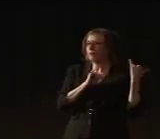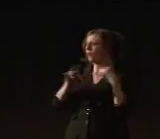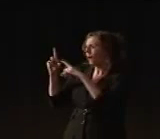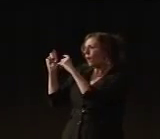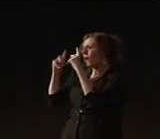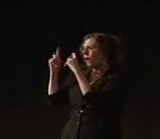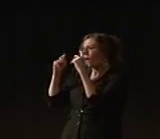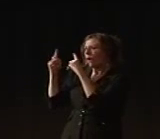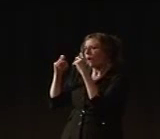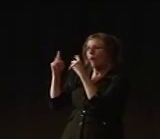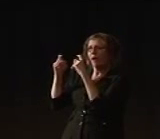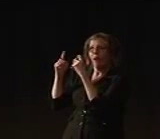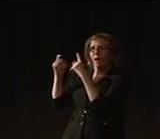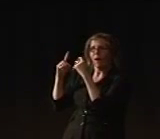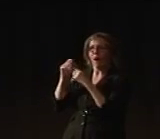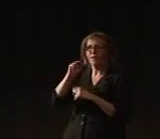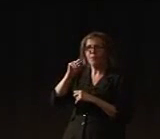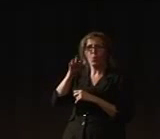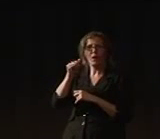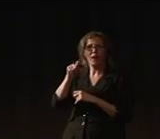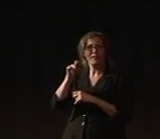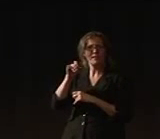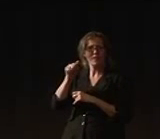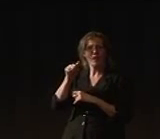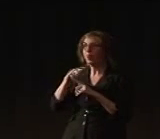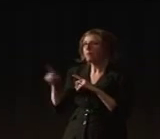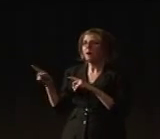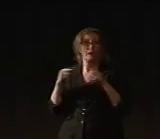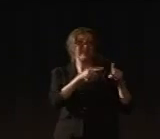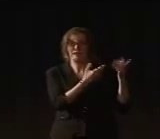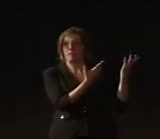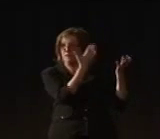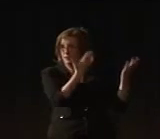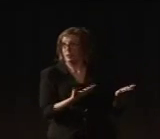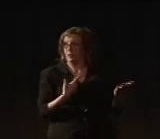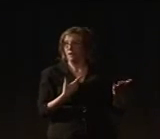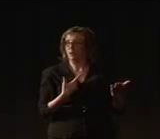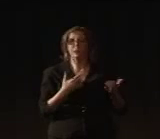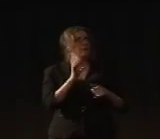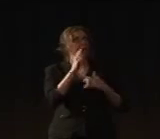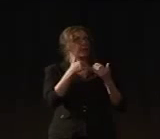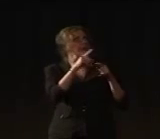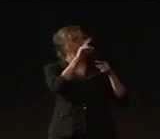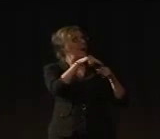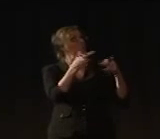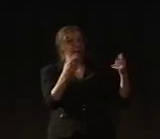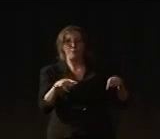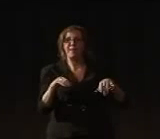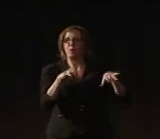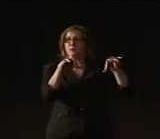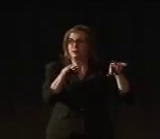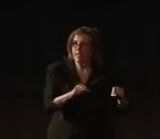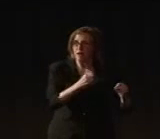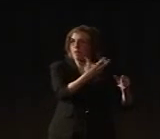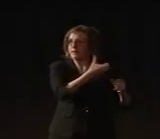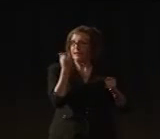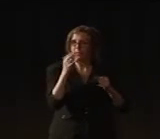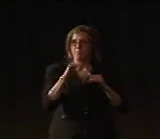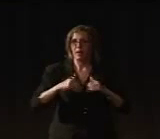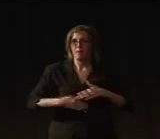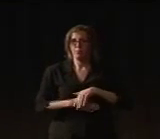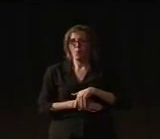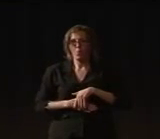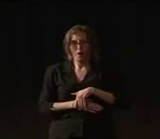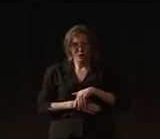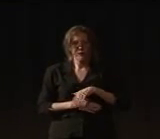two doors on the other side. It had been taken by Napoleon. Napoleon Bonaparte, when he destroyed